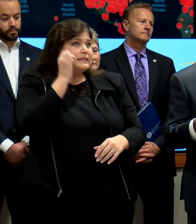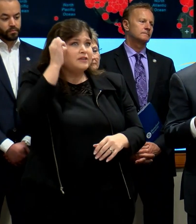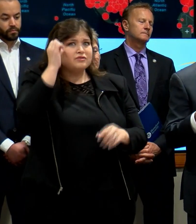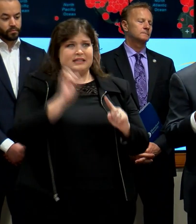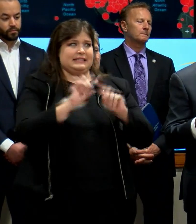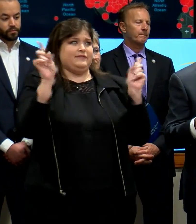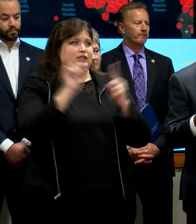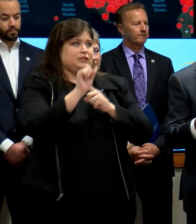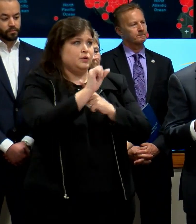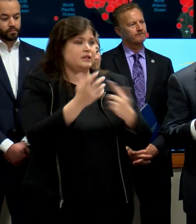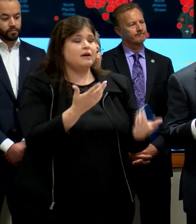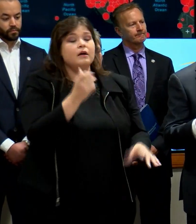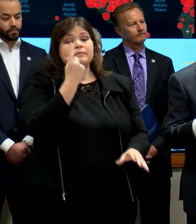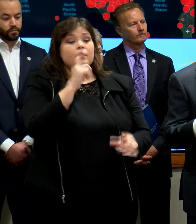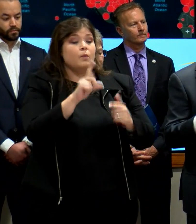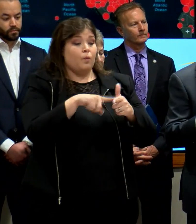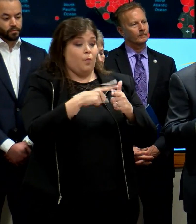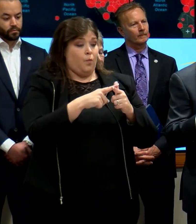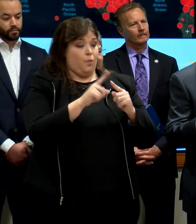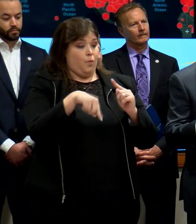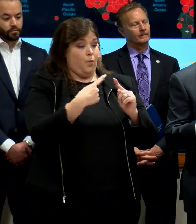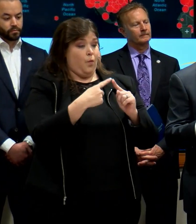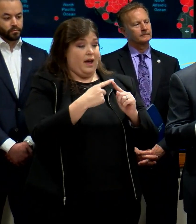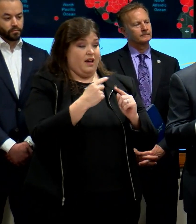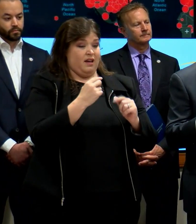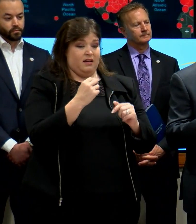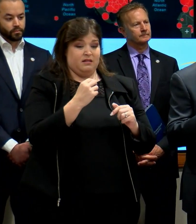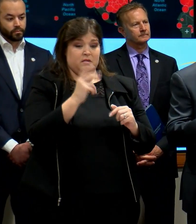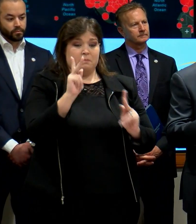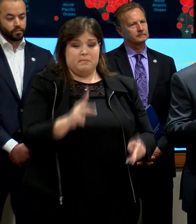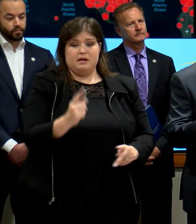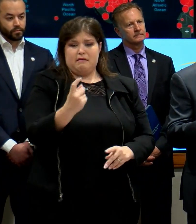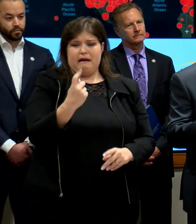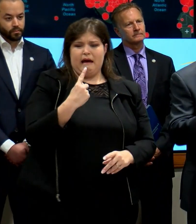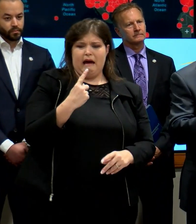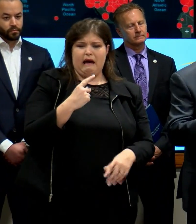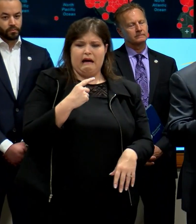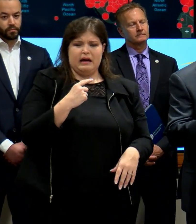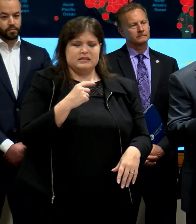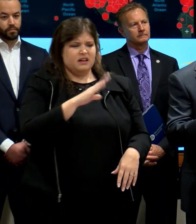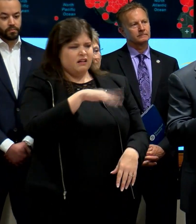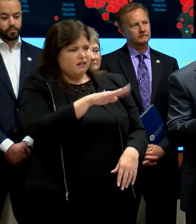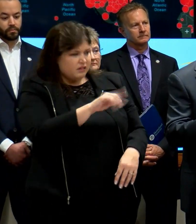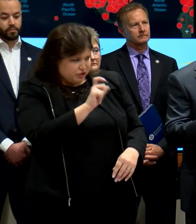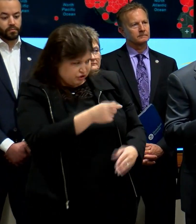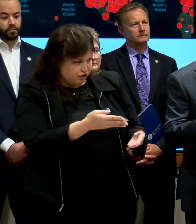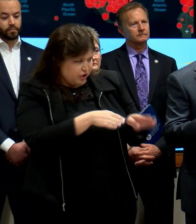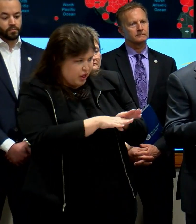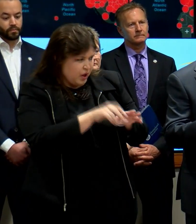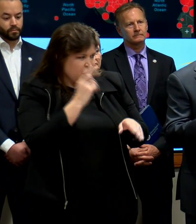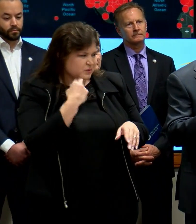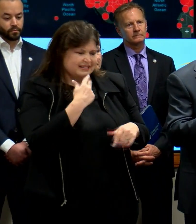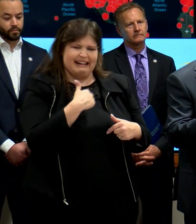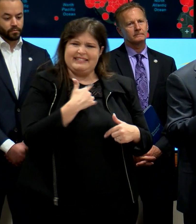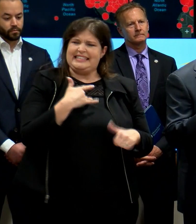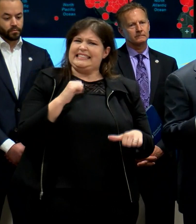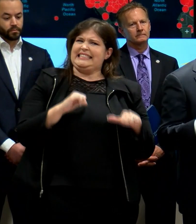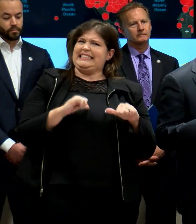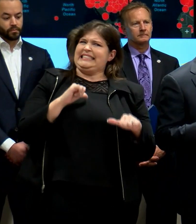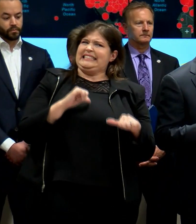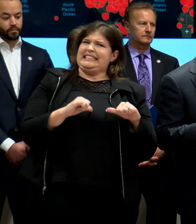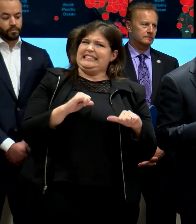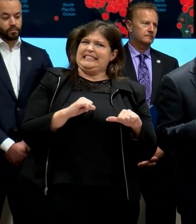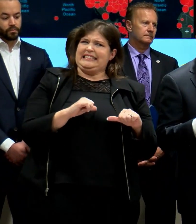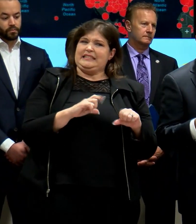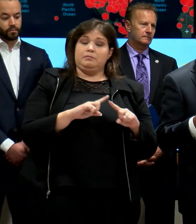asked the question, and when I was asked yesterday, was very reluctant even to move on our restaurants, bars, and clubs. Same thing with